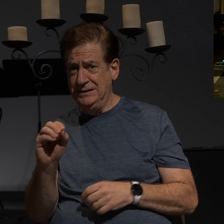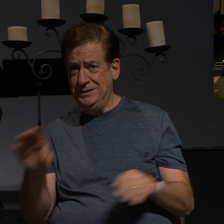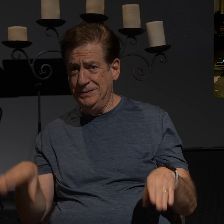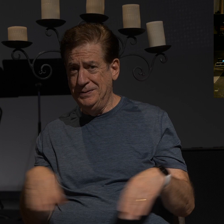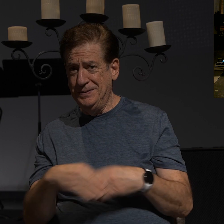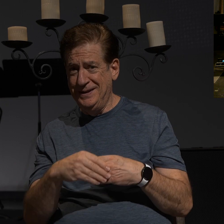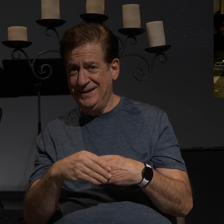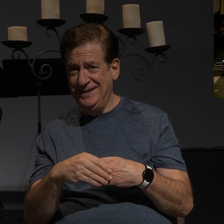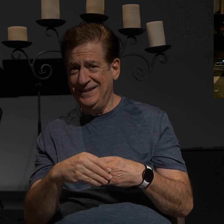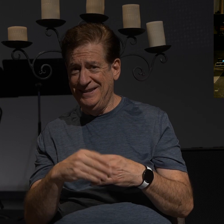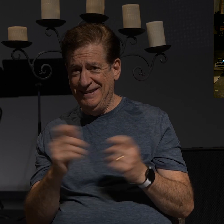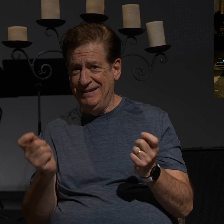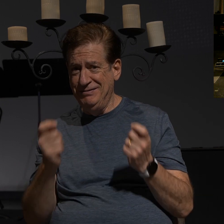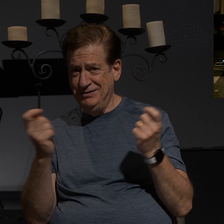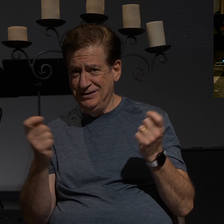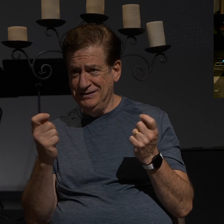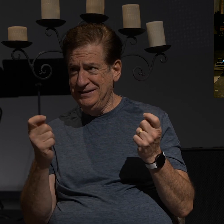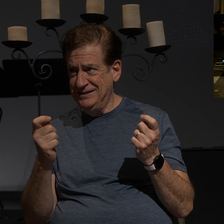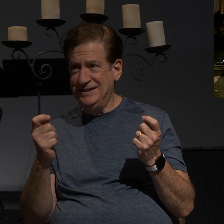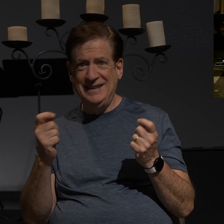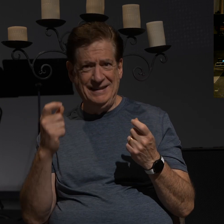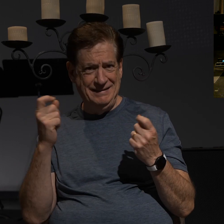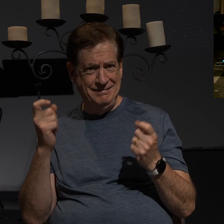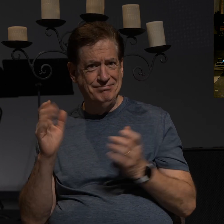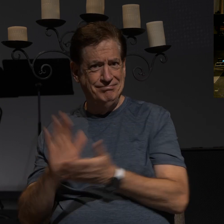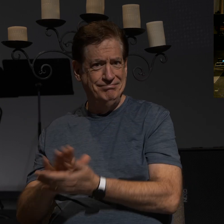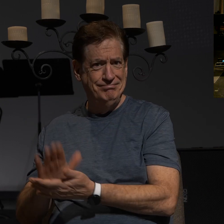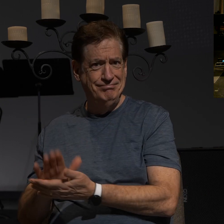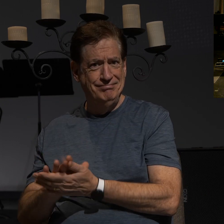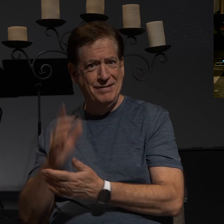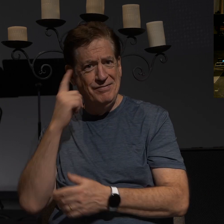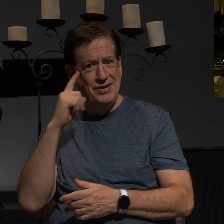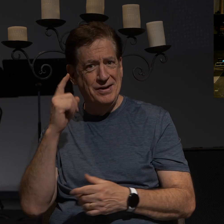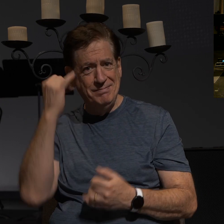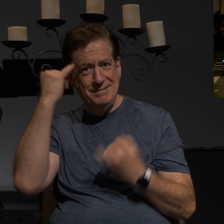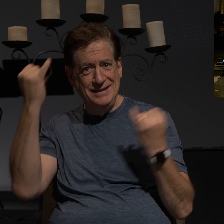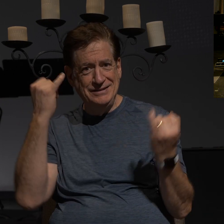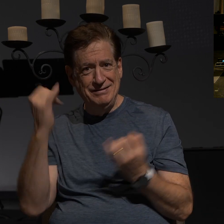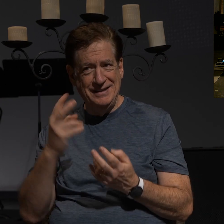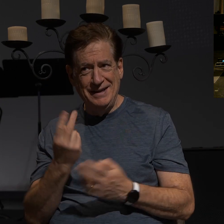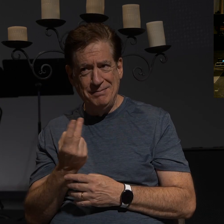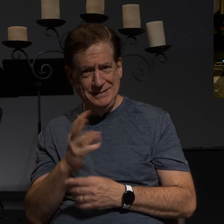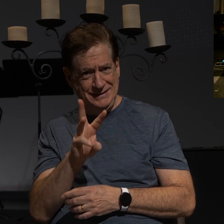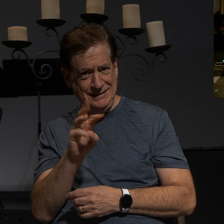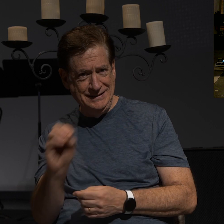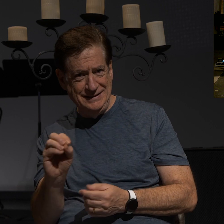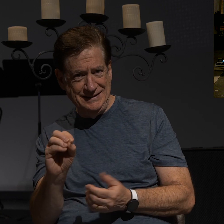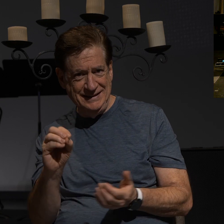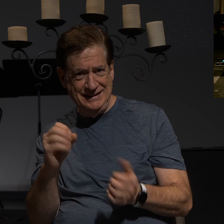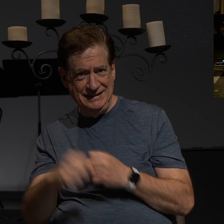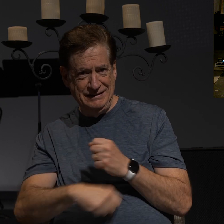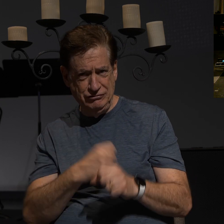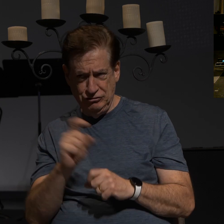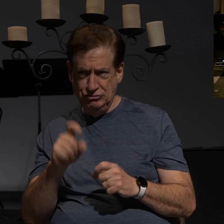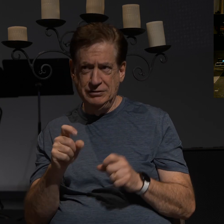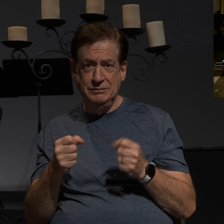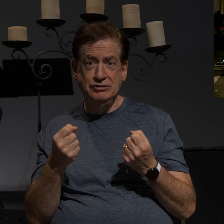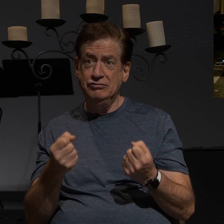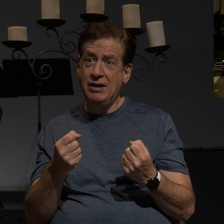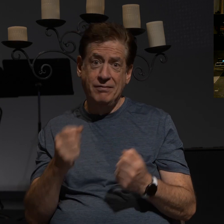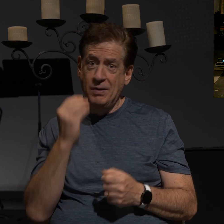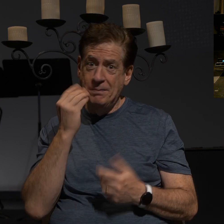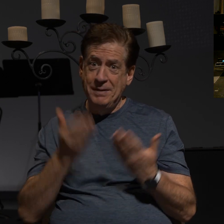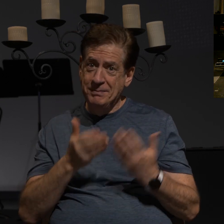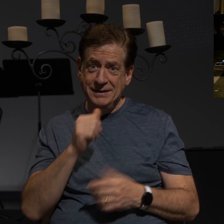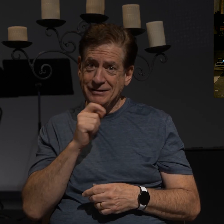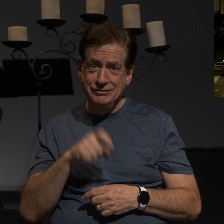anniversary. Give it up for the imaginary couple. Yeah. 60 years together. Maybe they shouldn't be driving home, but that's not